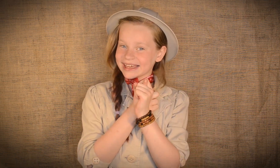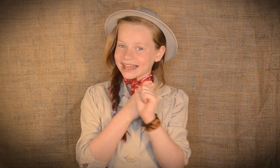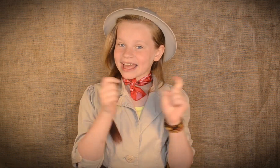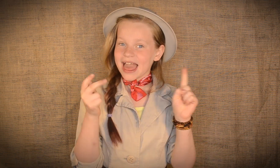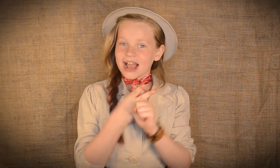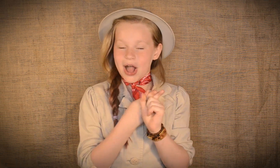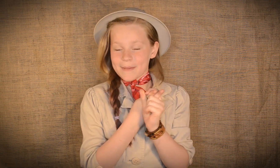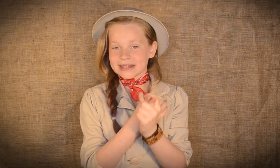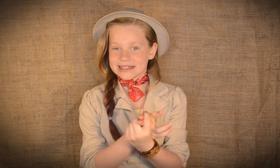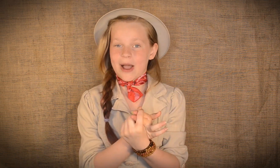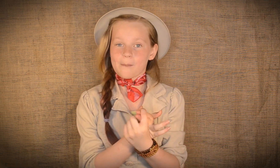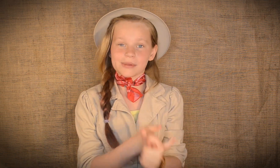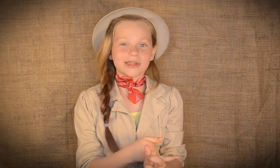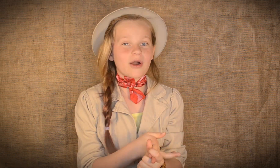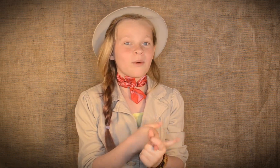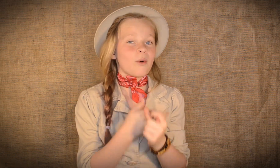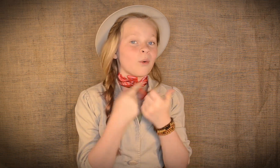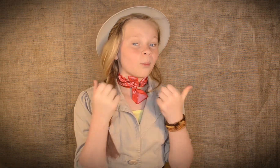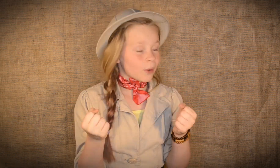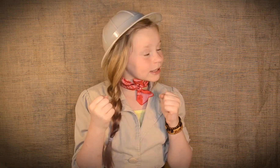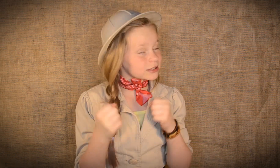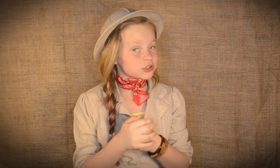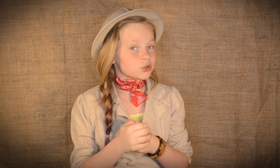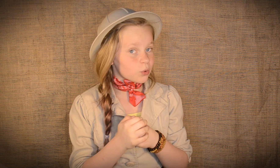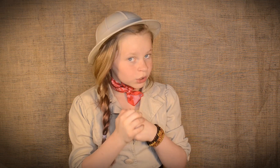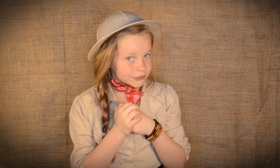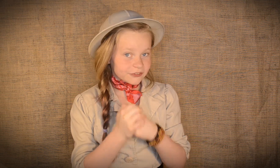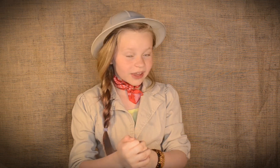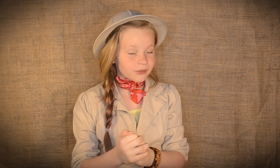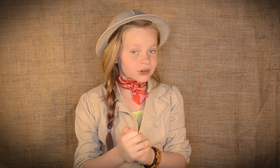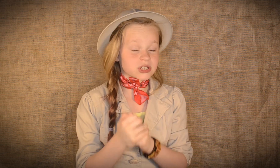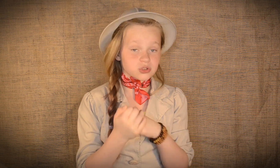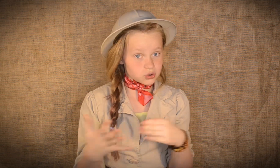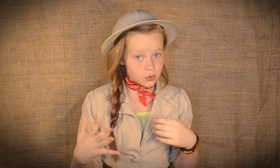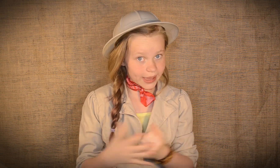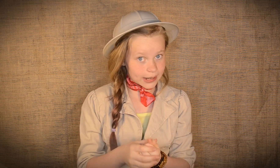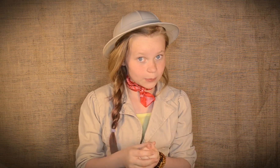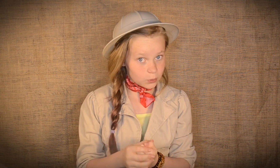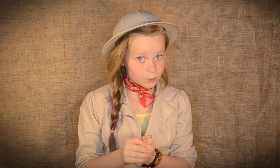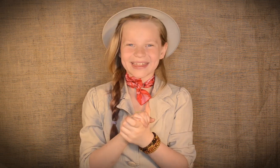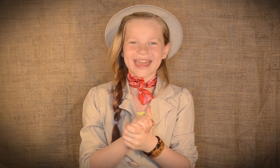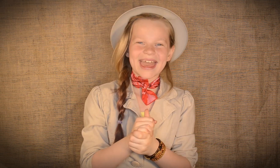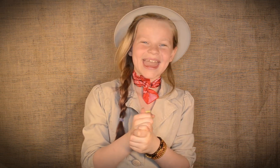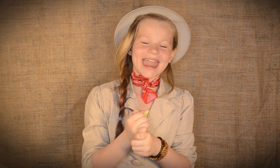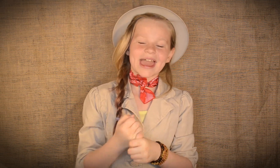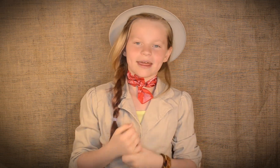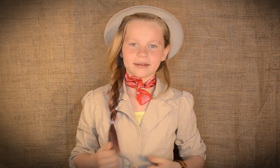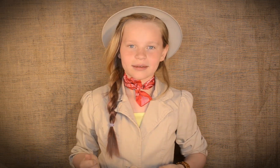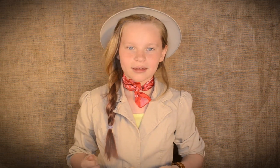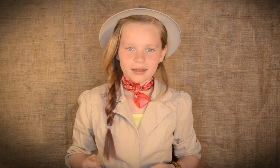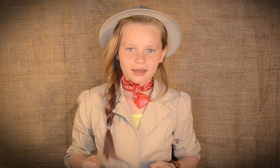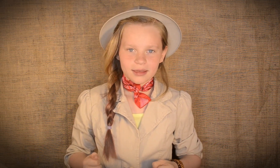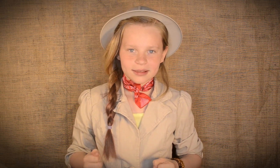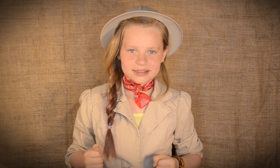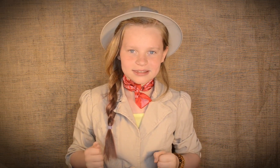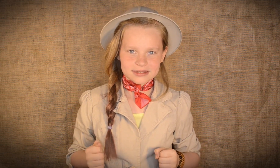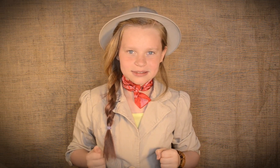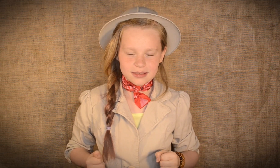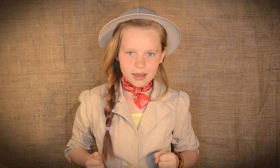Comment down below What is your favorite zoo animal? And Sub